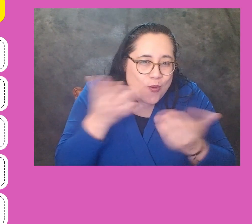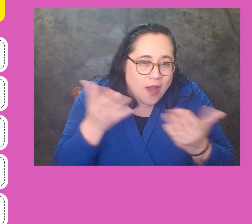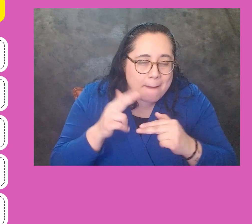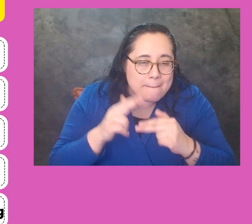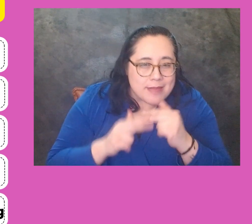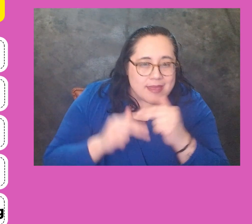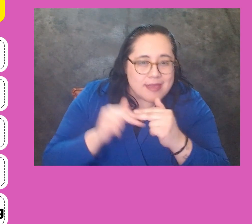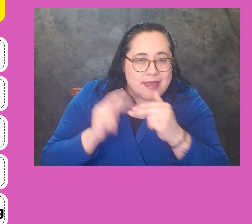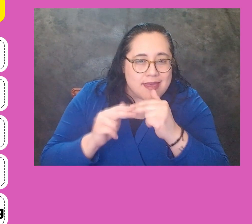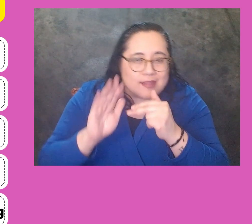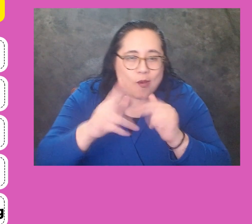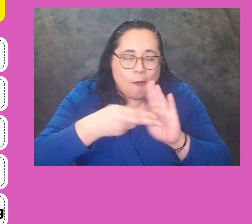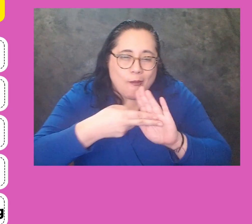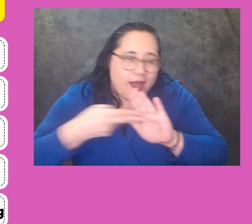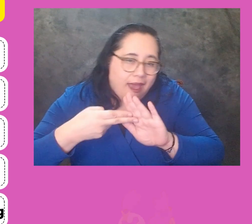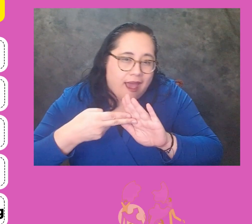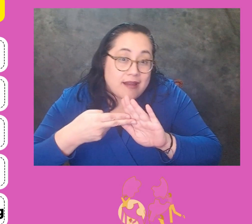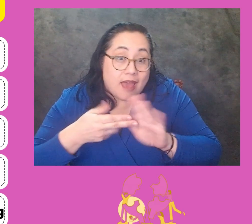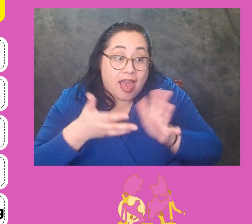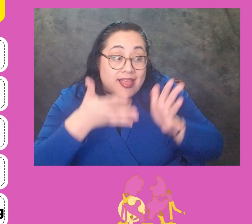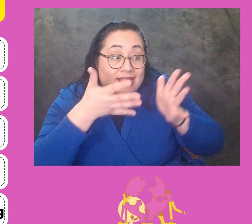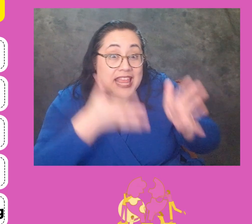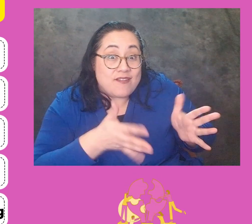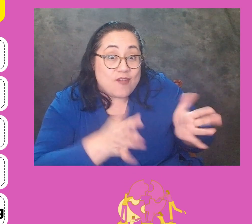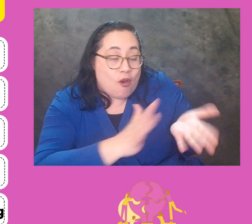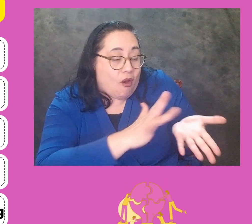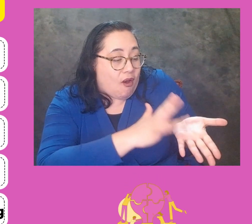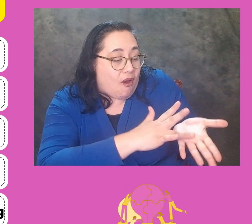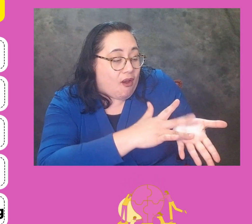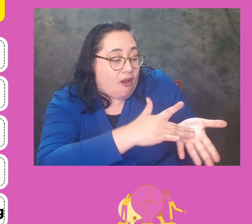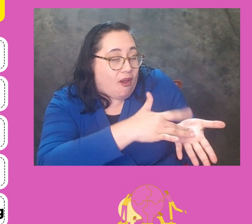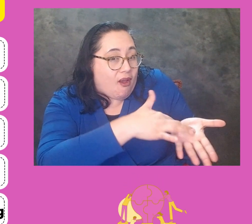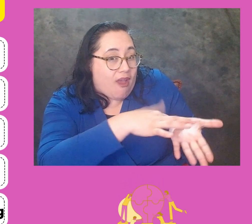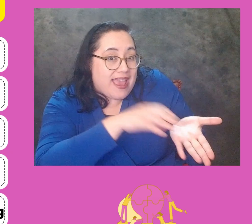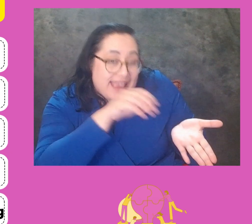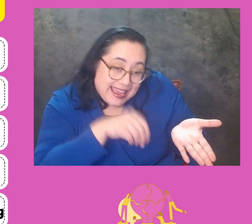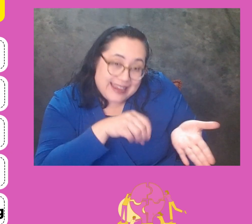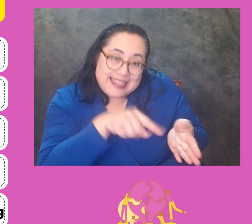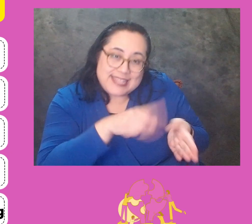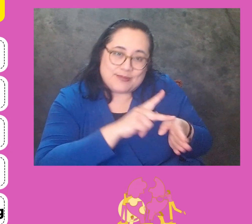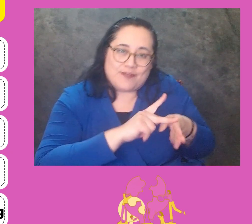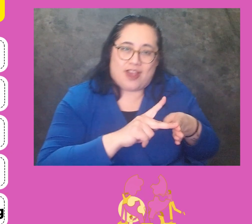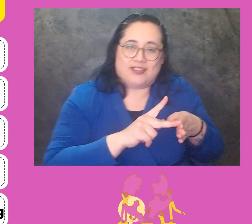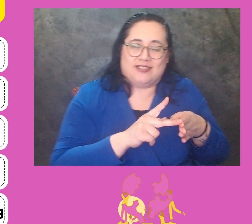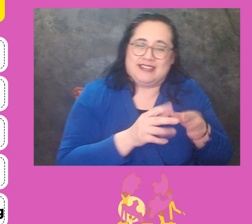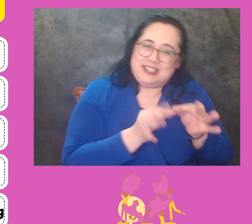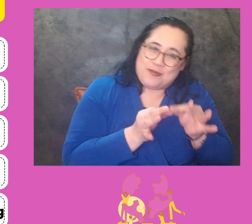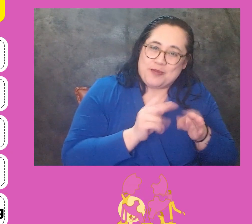always building your brand. You're leaving your fingerprint in this profession.